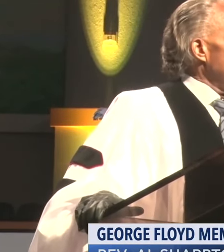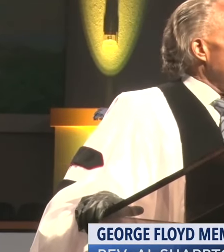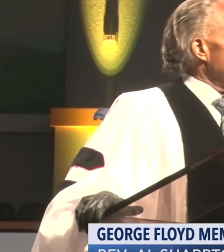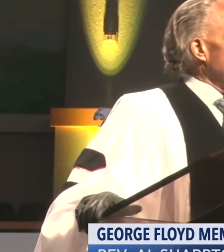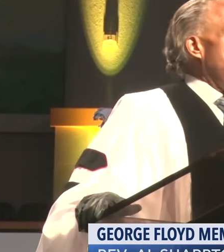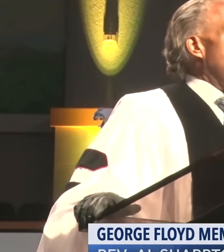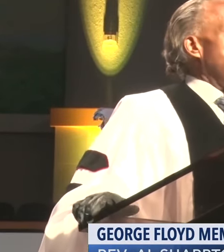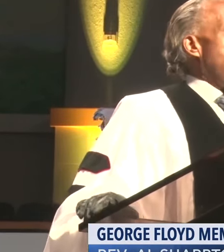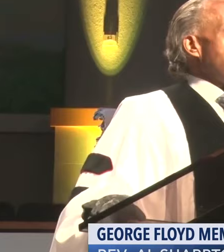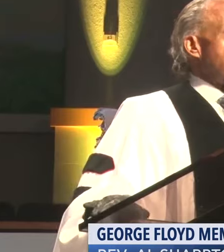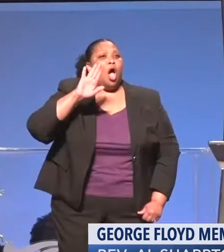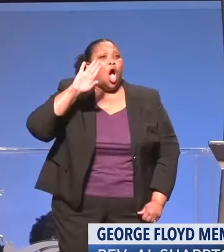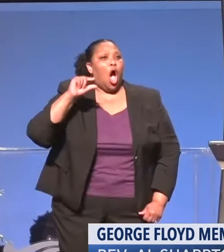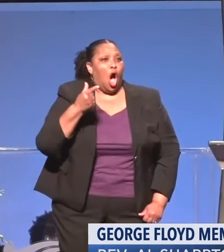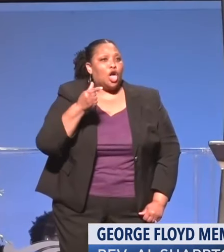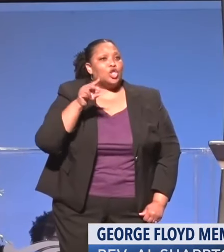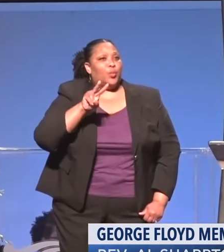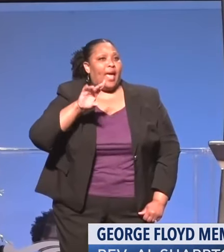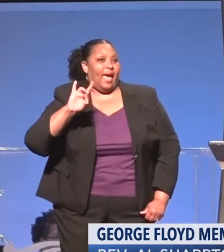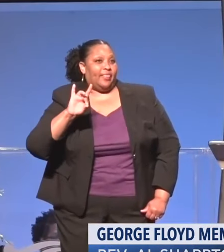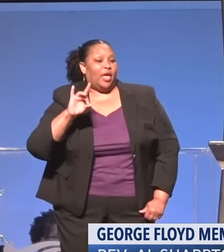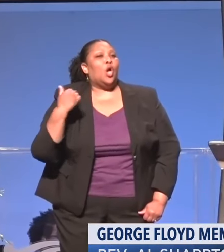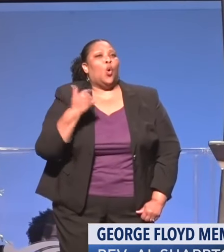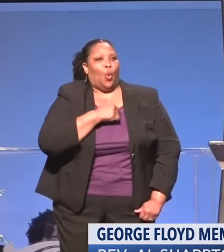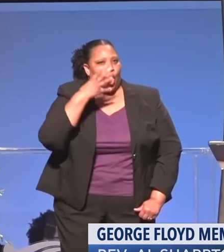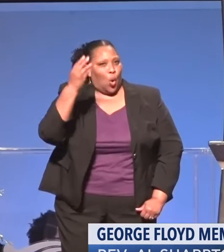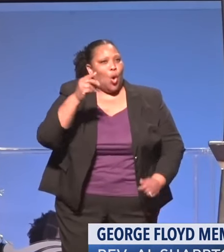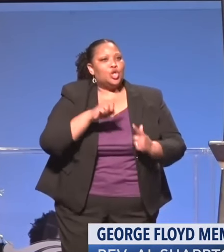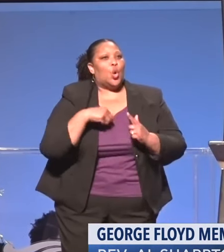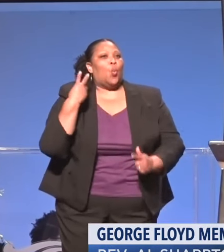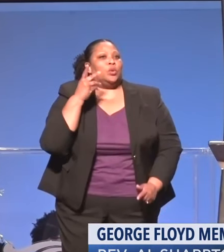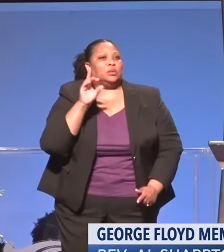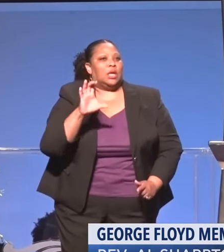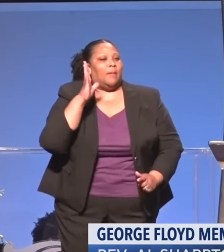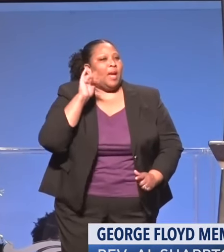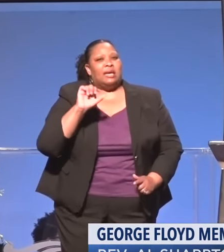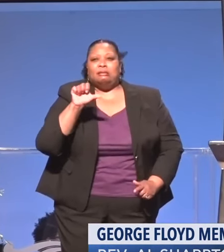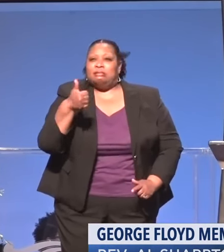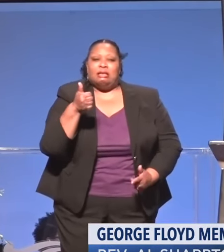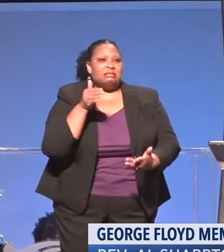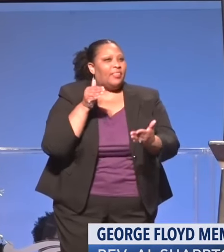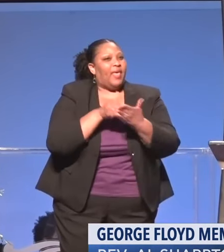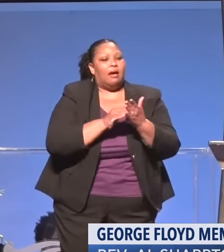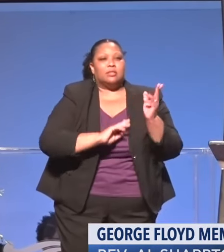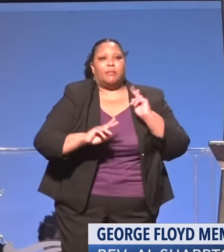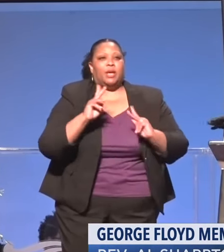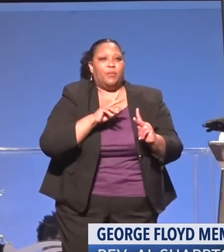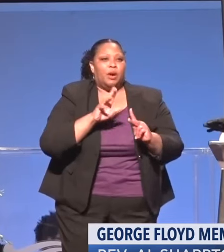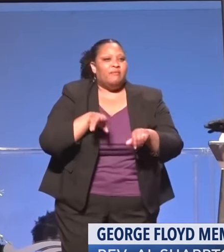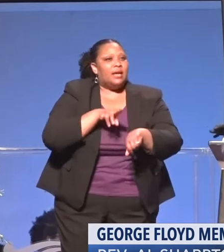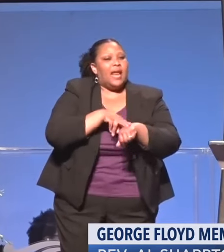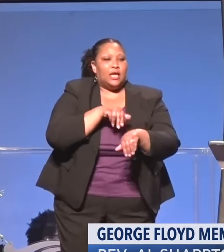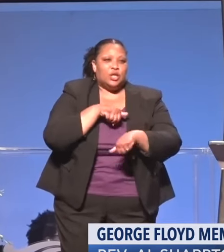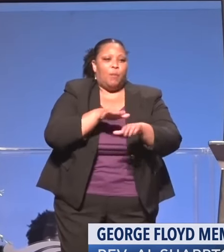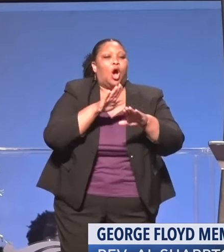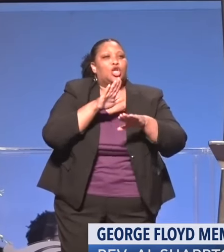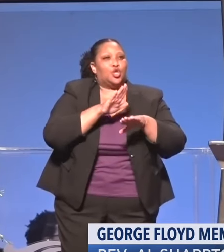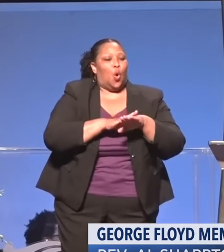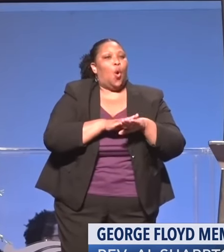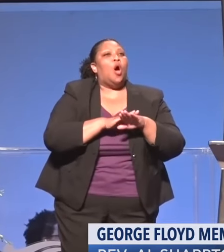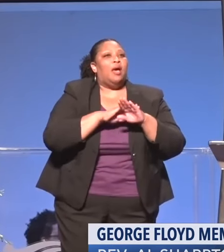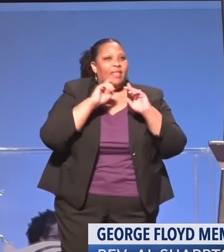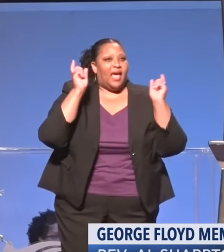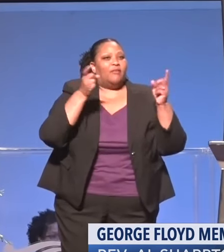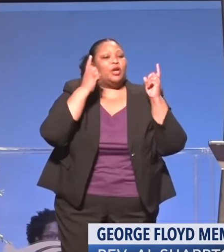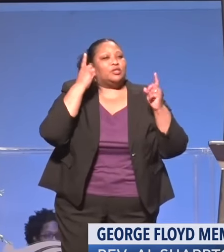August 28th we going to Washington by the tens of thousands. We going to have a national march on the anniversary of I have a